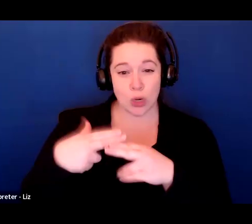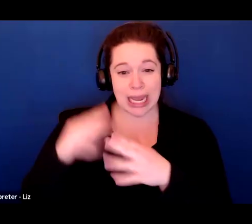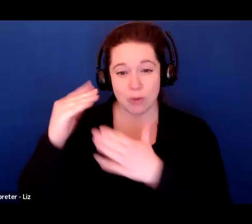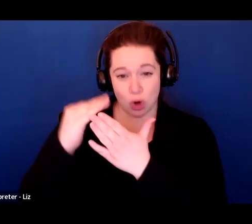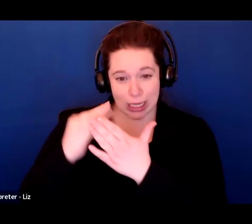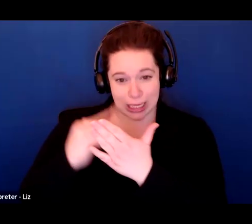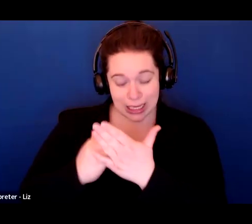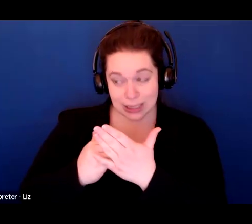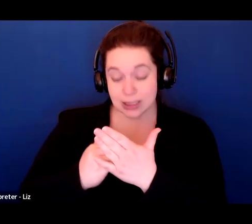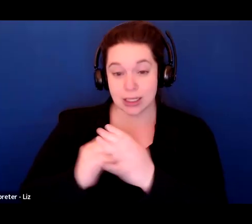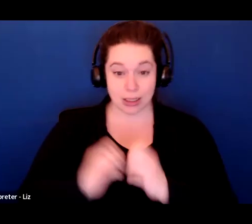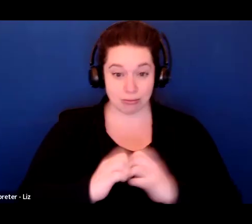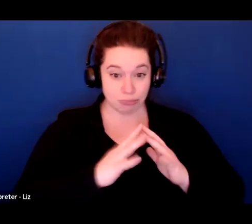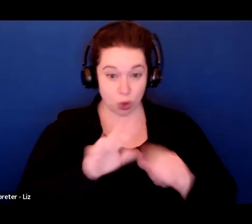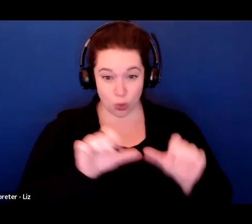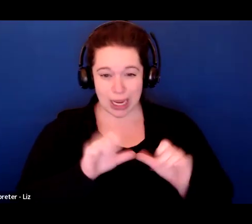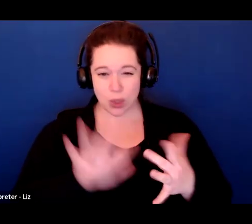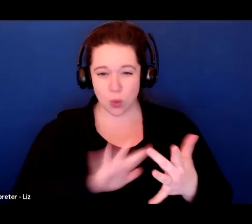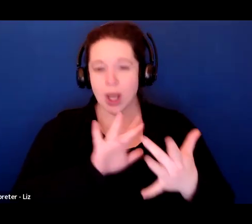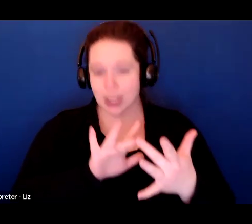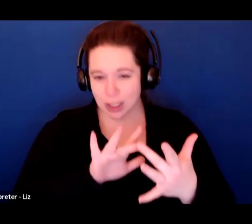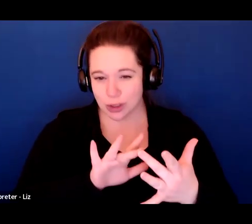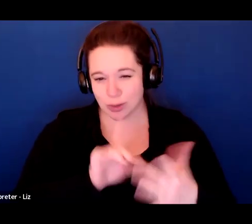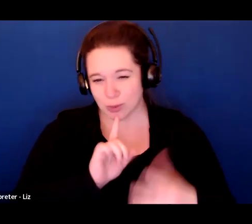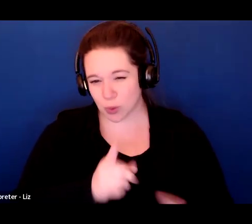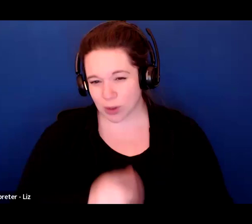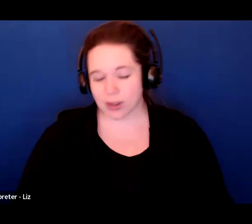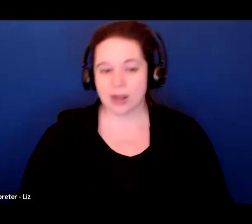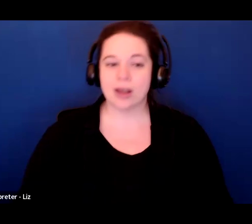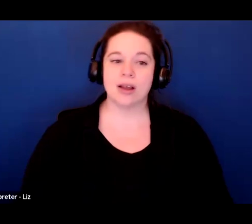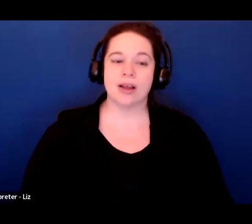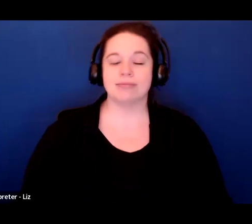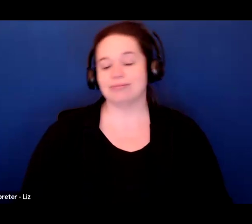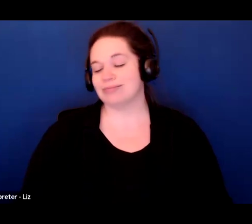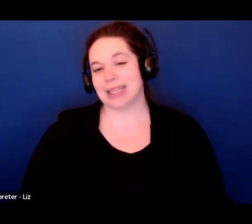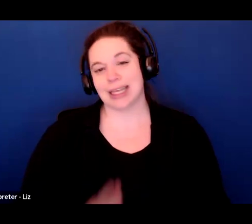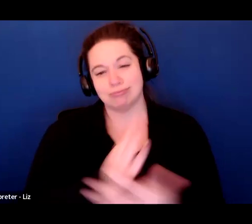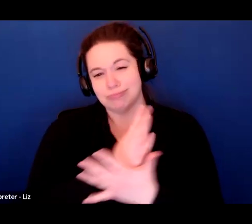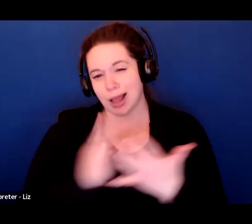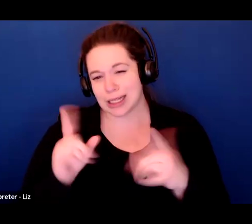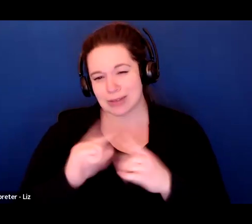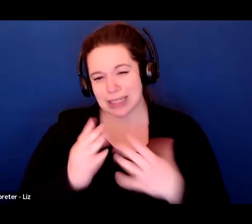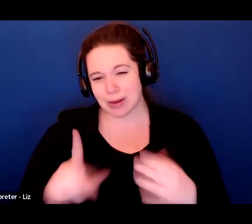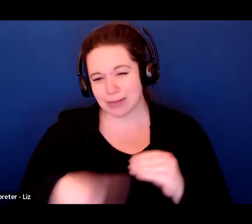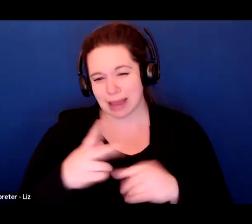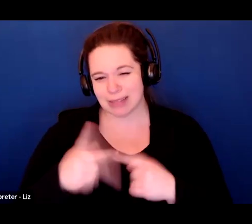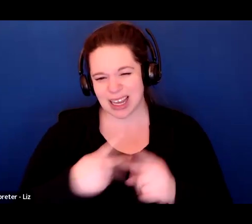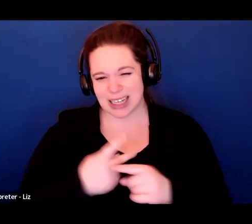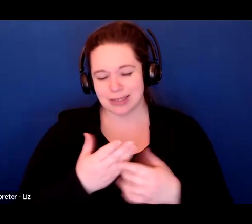it's in your area, I'm sure. So there's all different kinds of things that you can find out about these kinds of